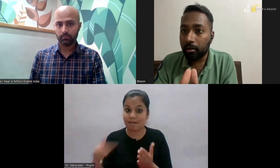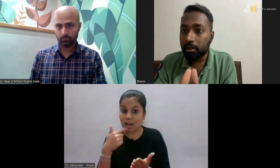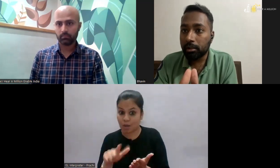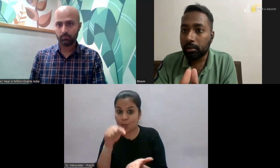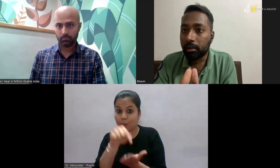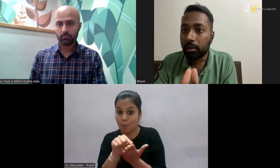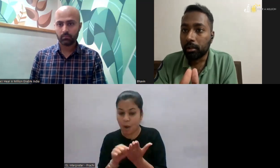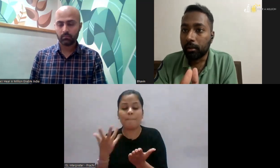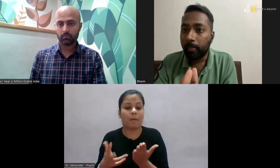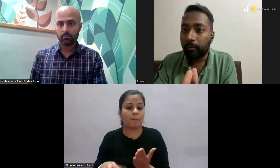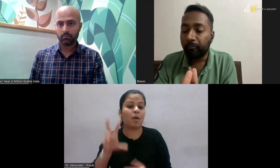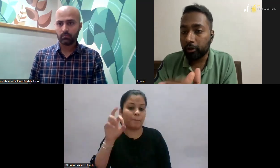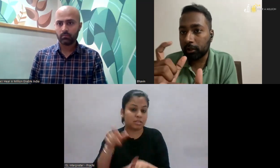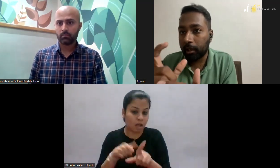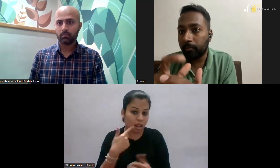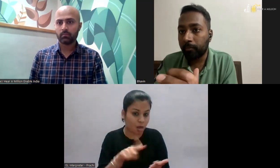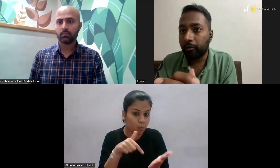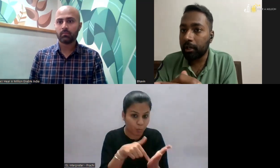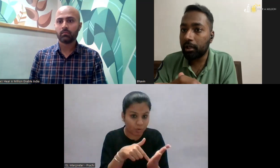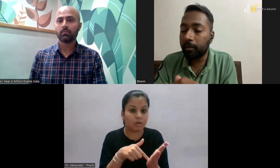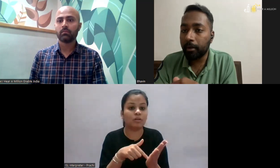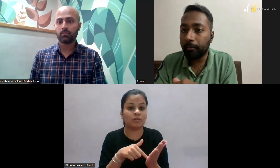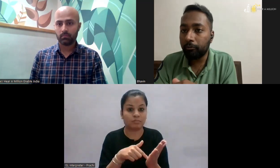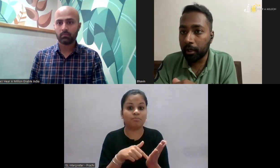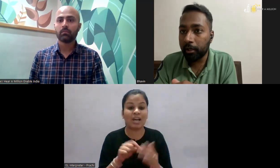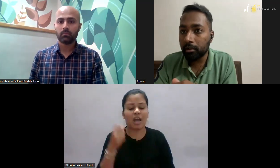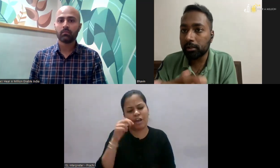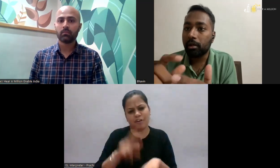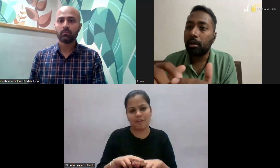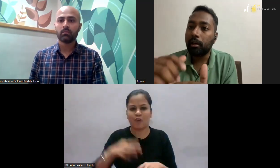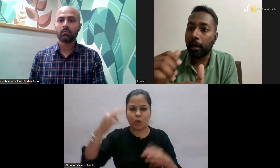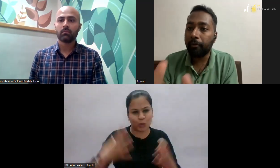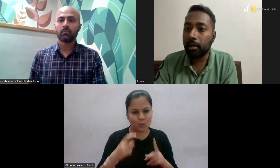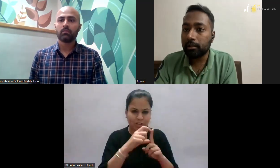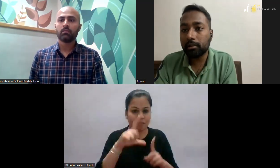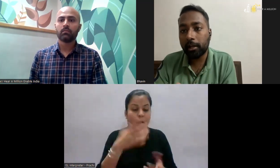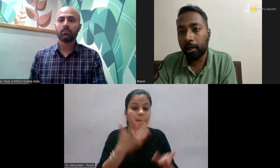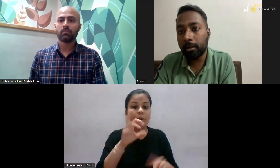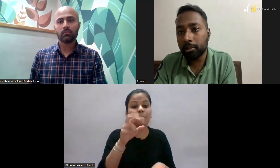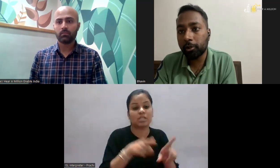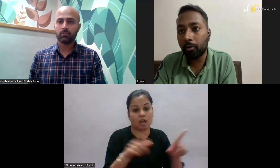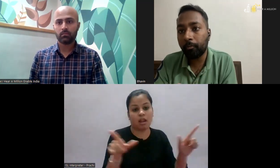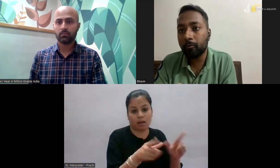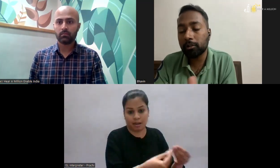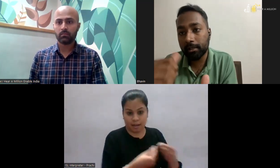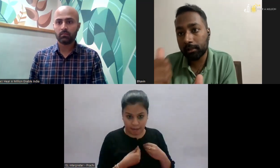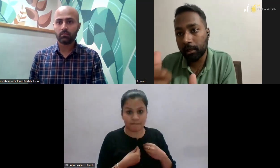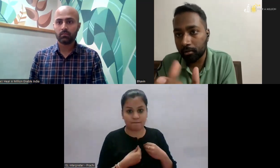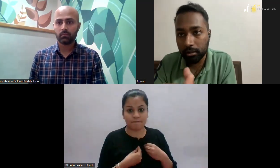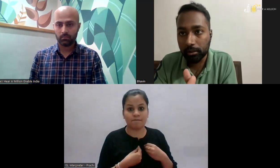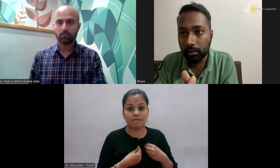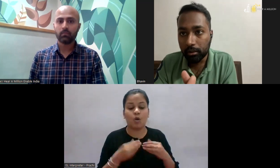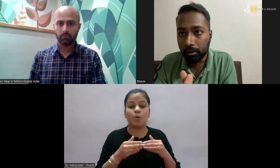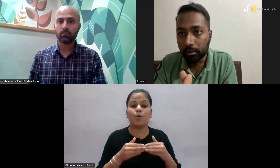20 years. First time validity may be 20 years. Driving license can be issued up to